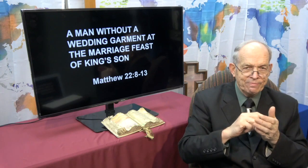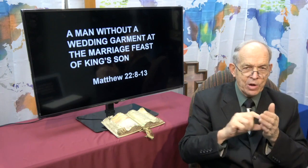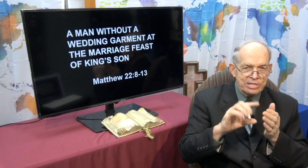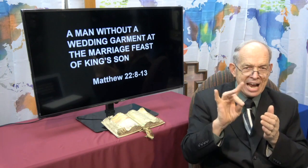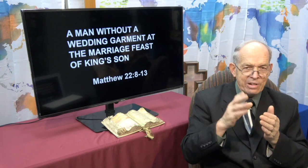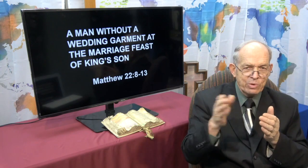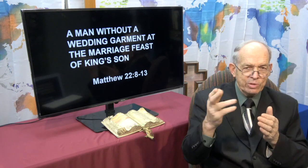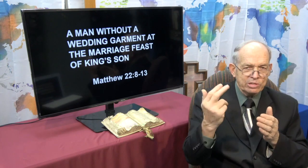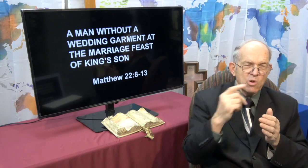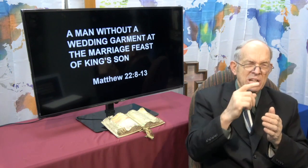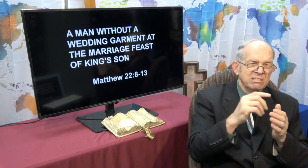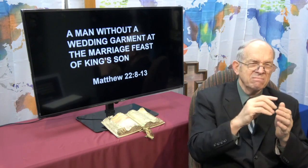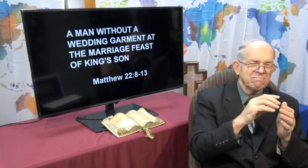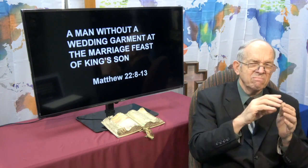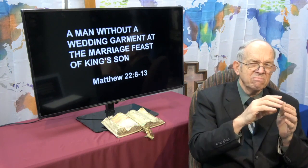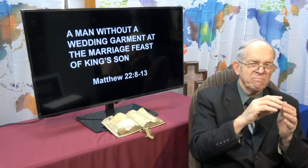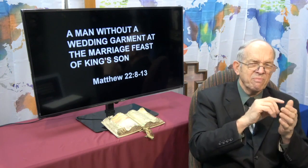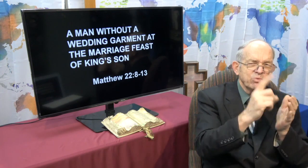verse 8 through 13.